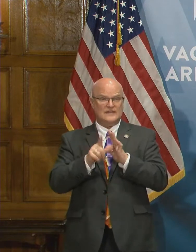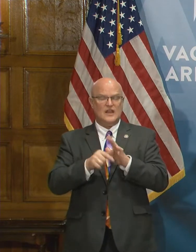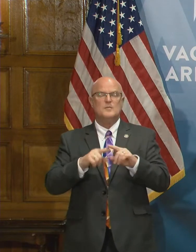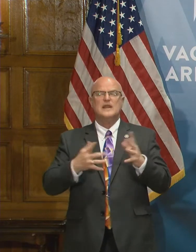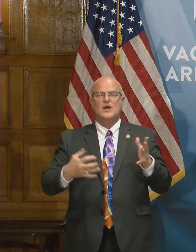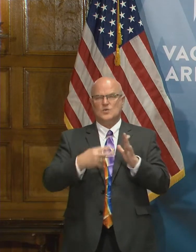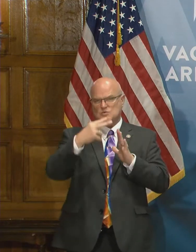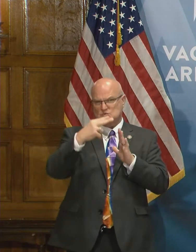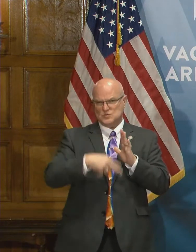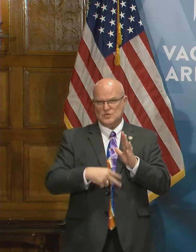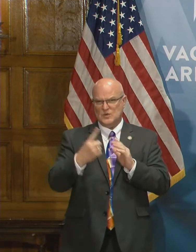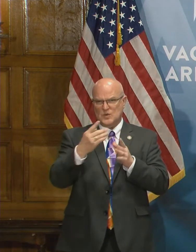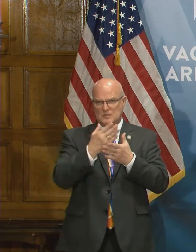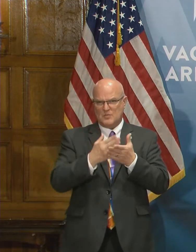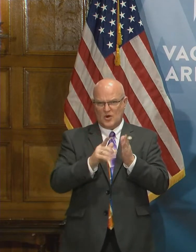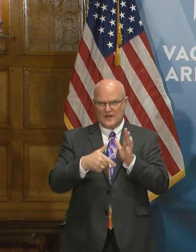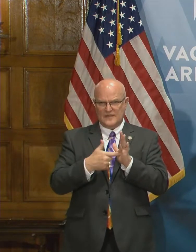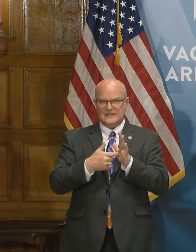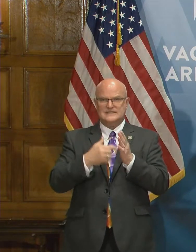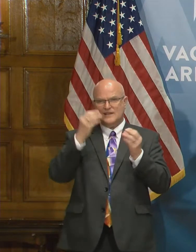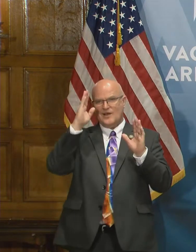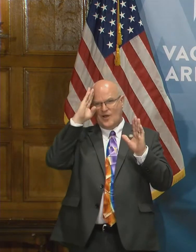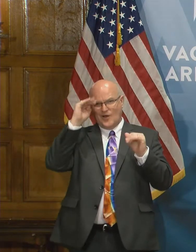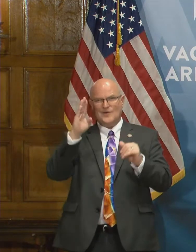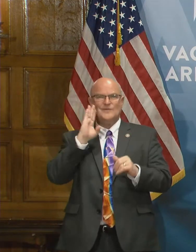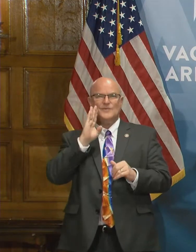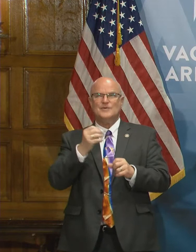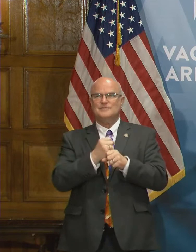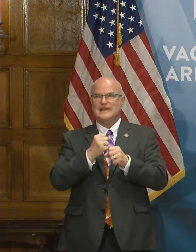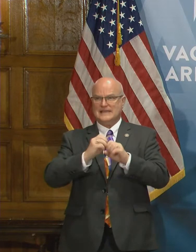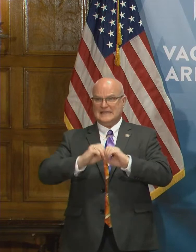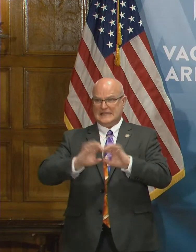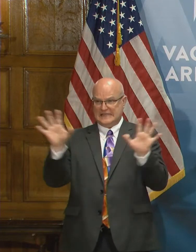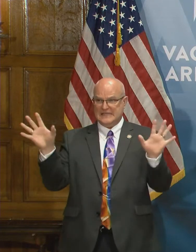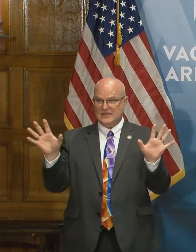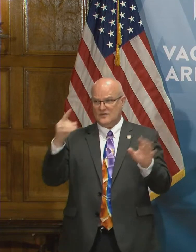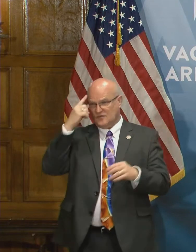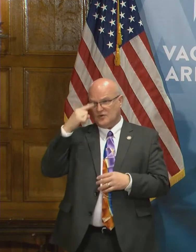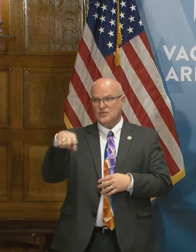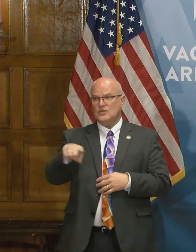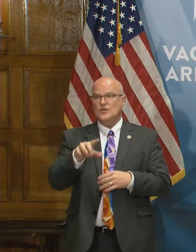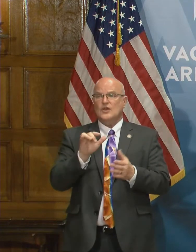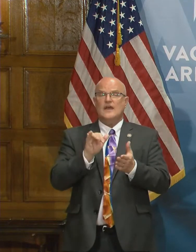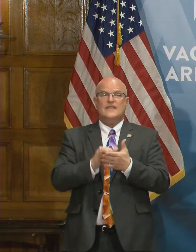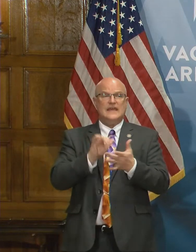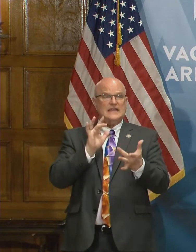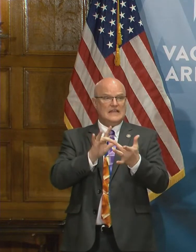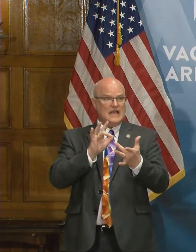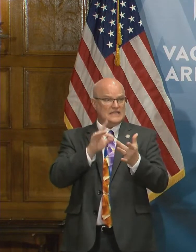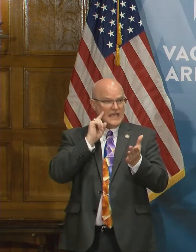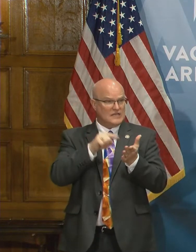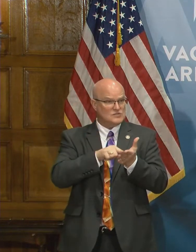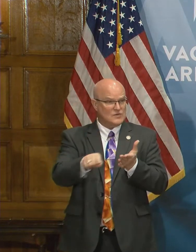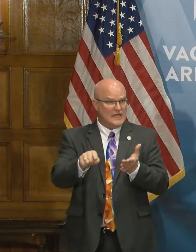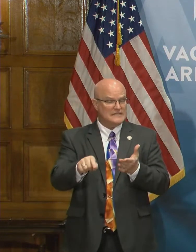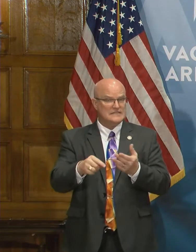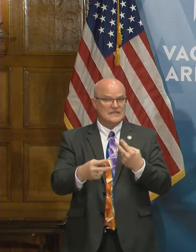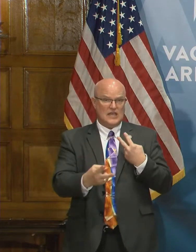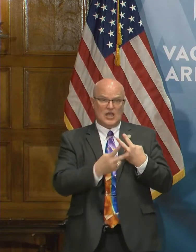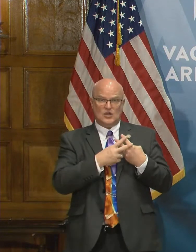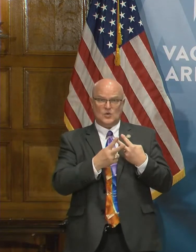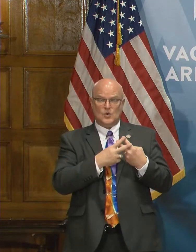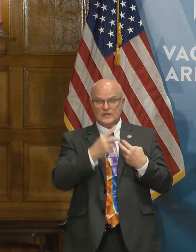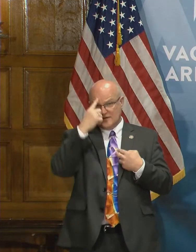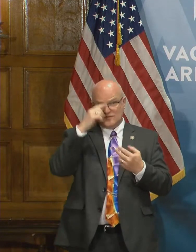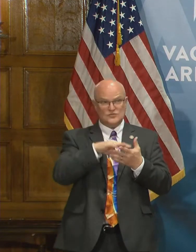read one portion of this that hopefully will make it clear that contact tracing and quarantines